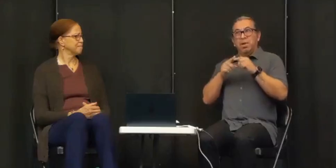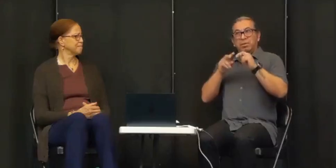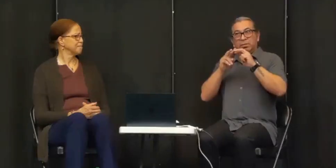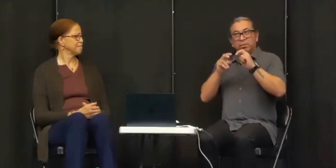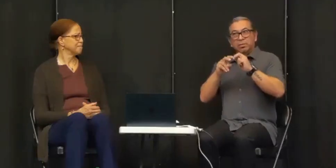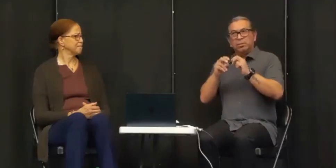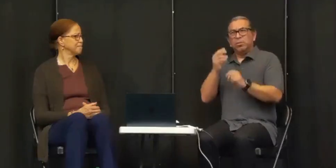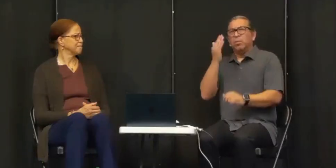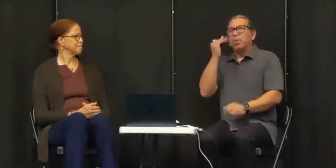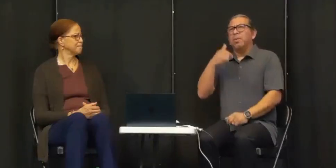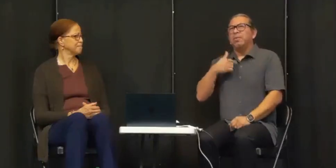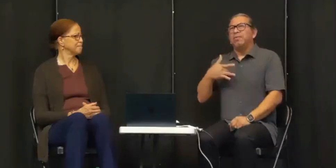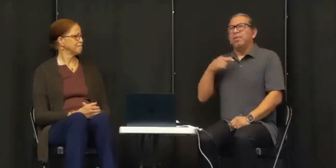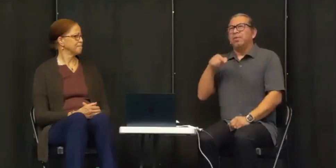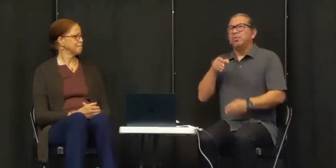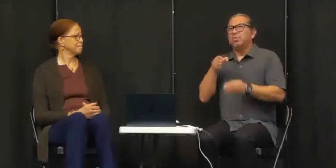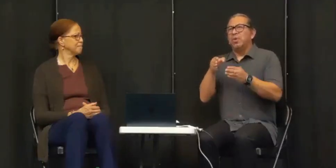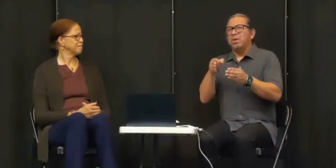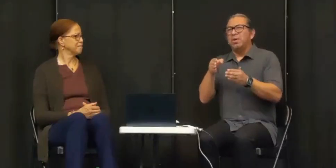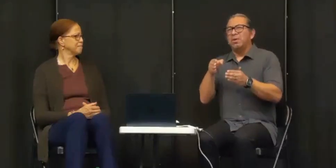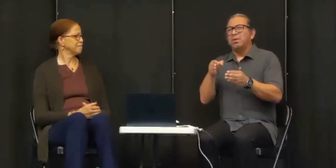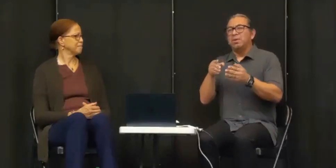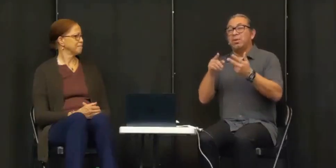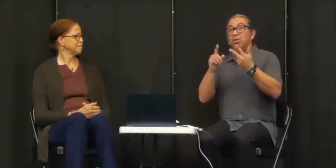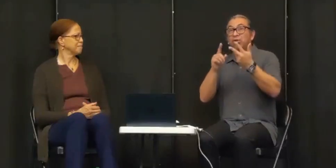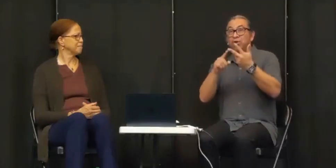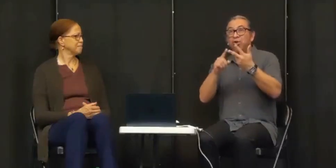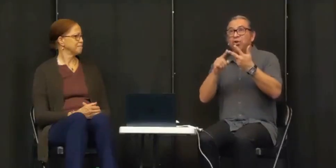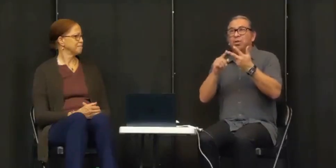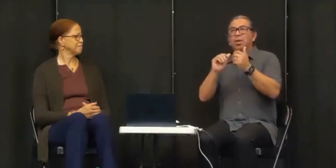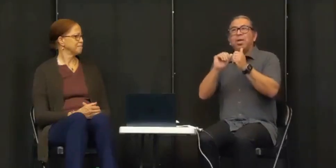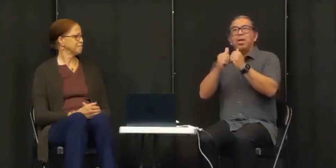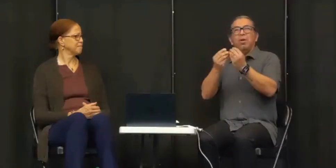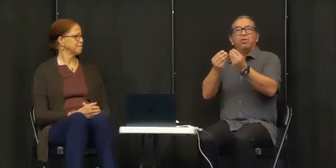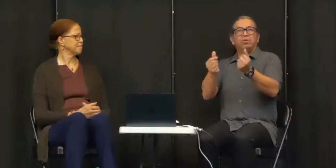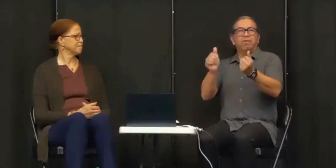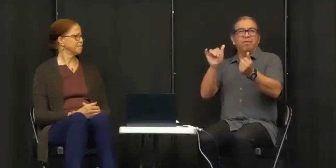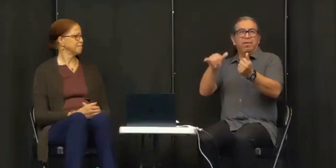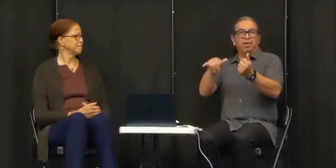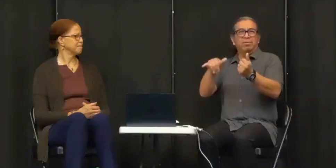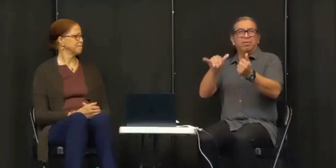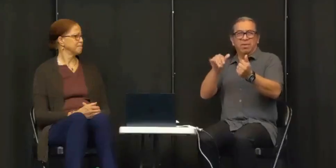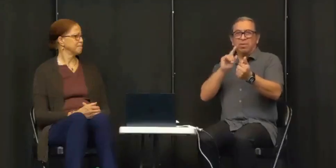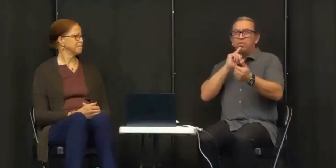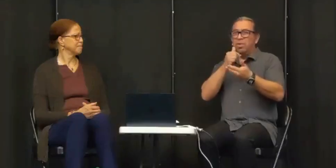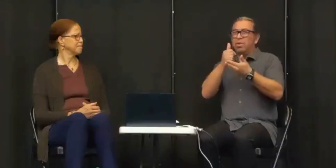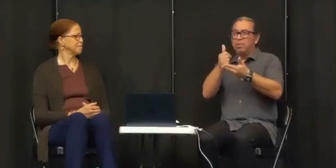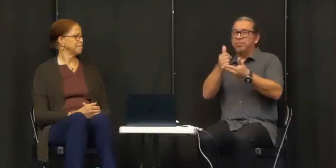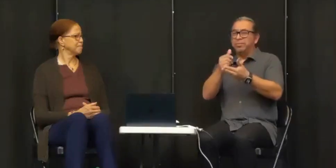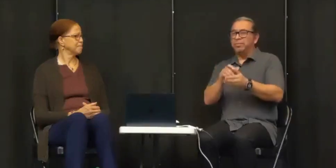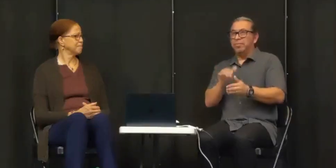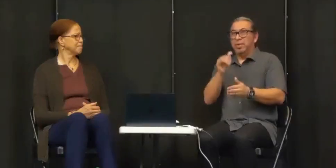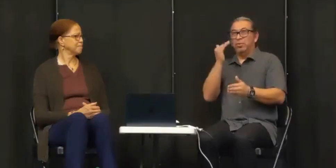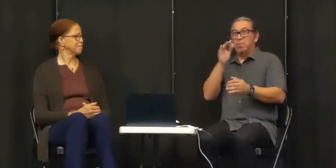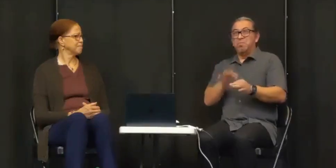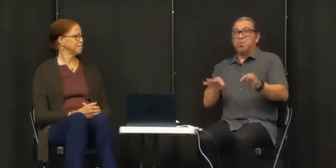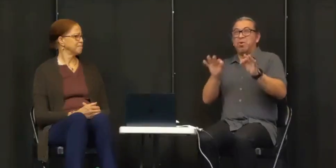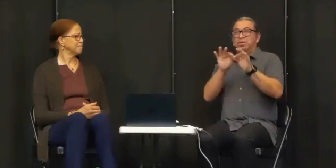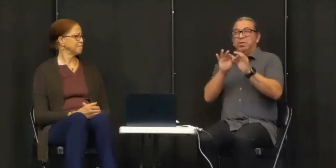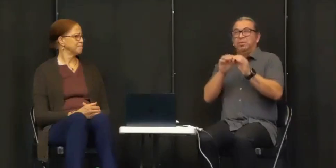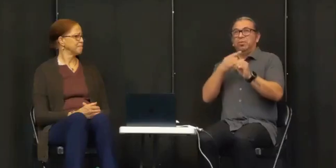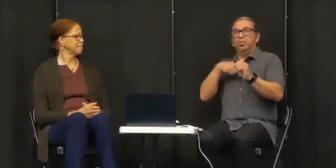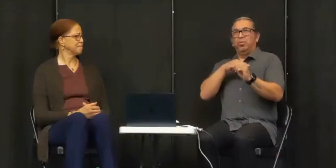Why my emotions, plus analyze why I'm feeling this particular way, or why you're feeling that way at the table, and how to resolve and cope with